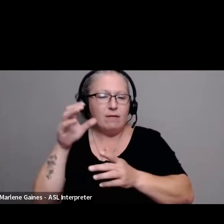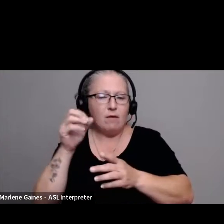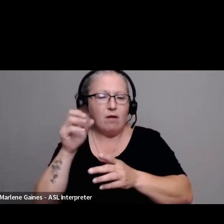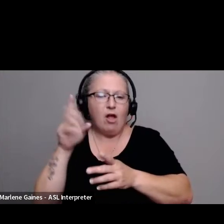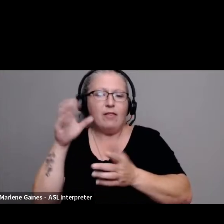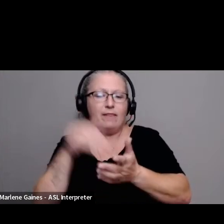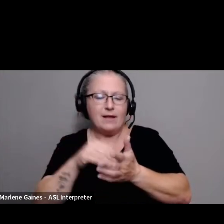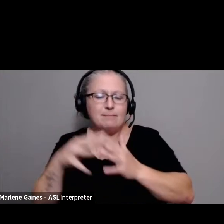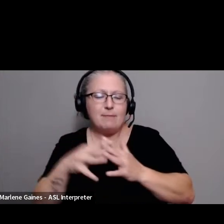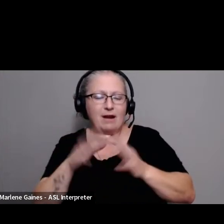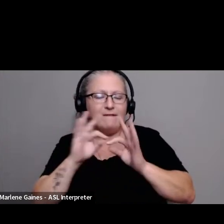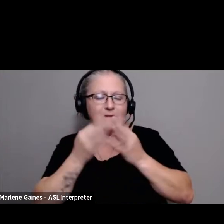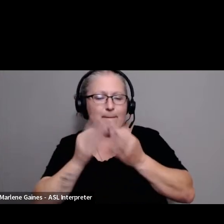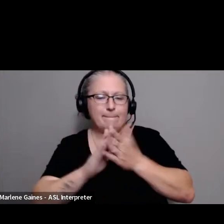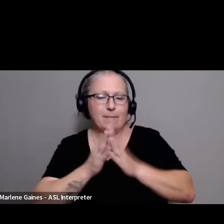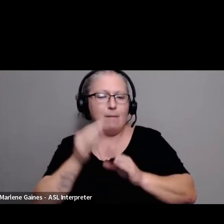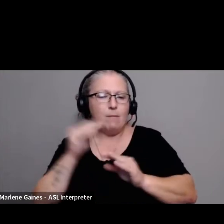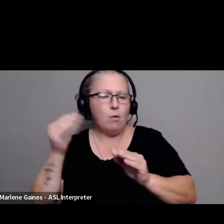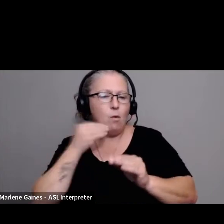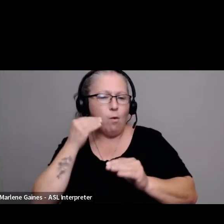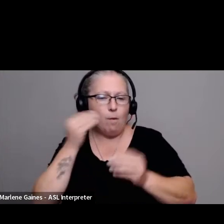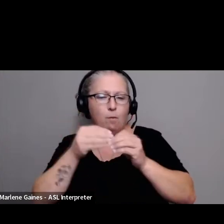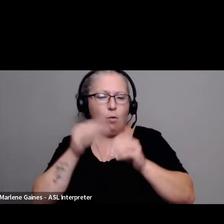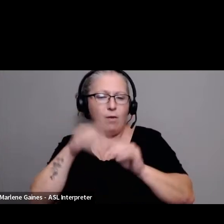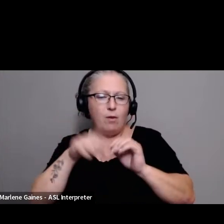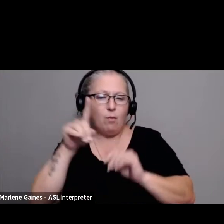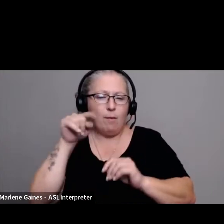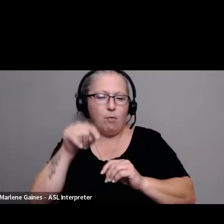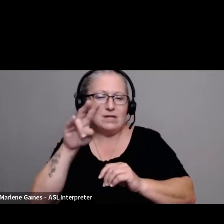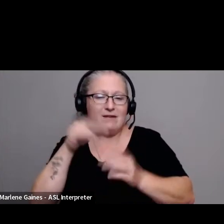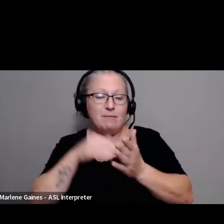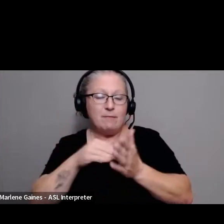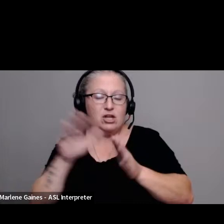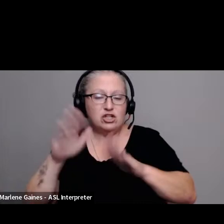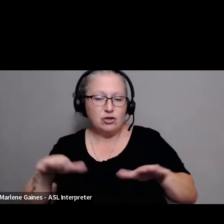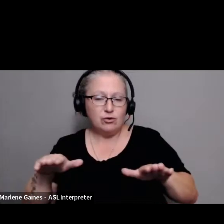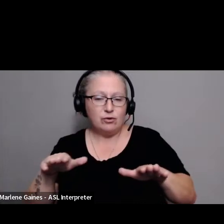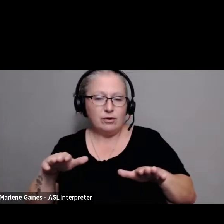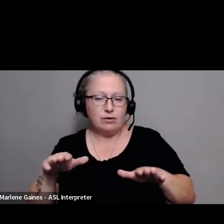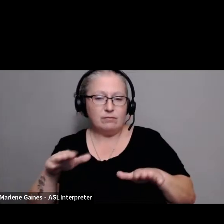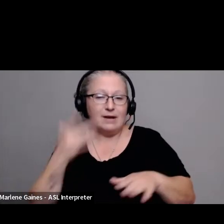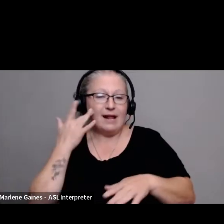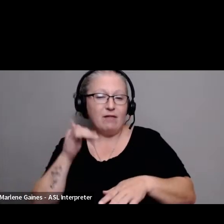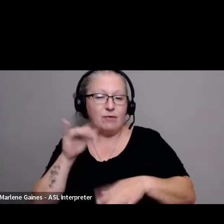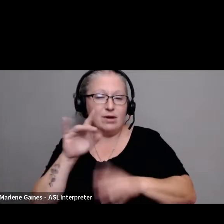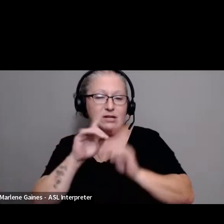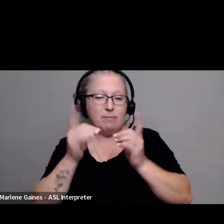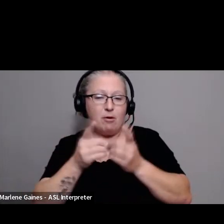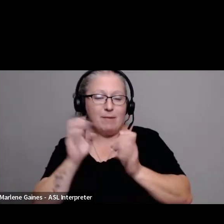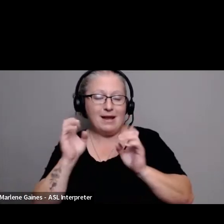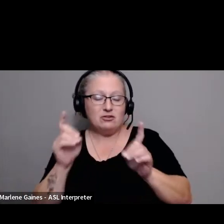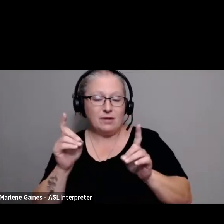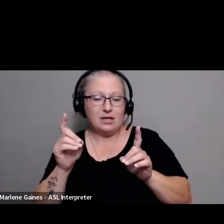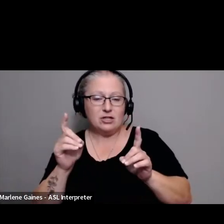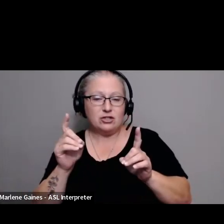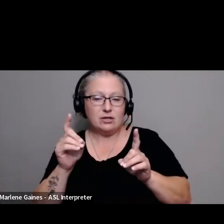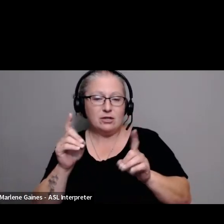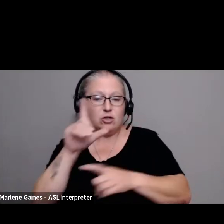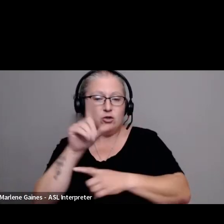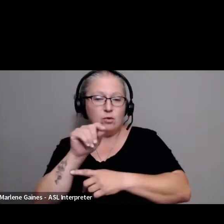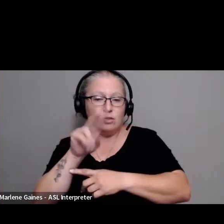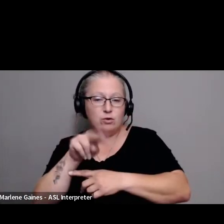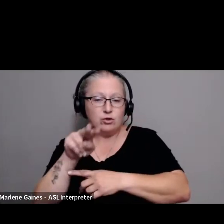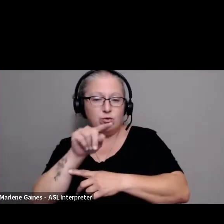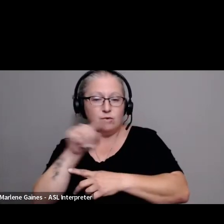American families become homeless, including more than 1.7 million children. According to the California Department of Education, in the 2022